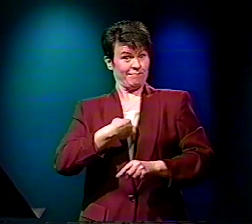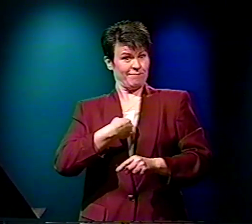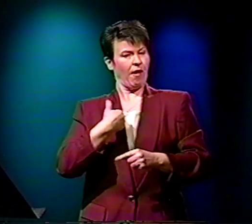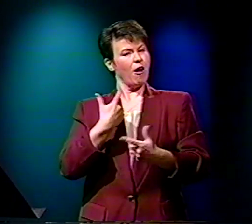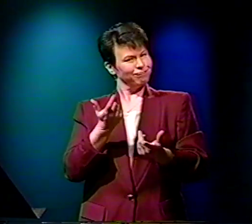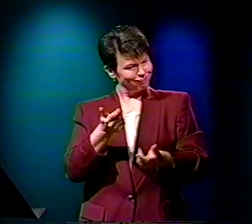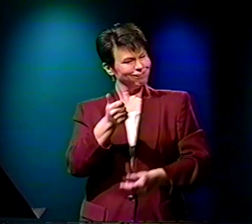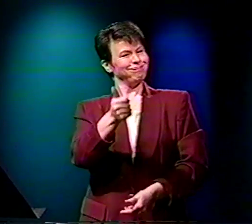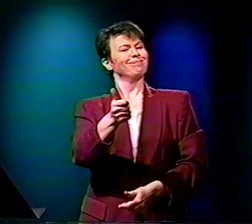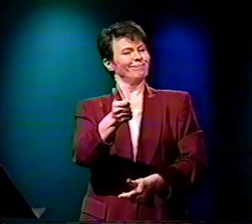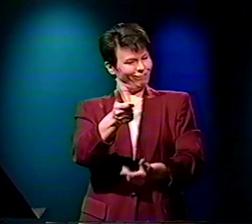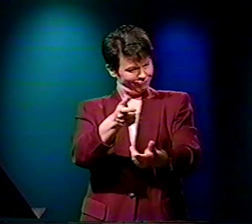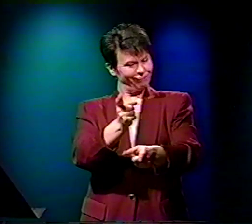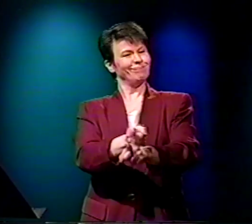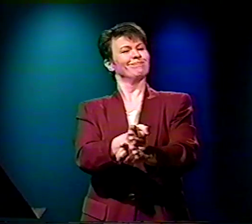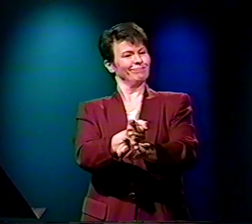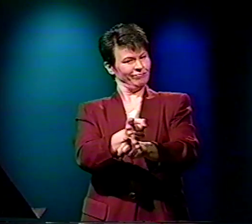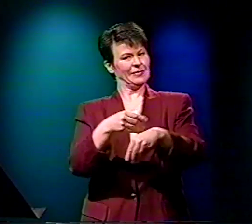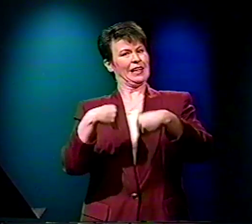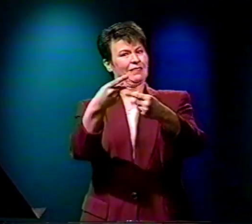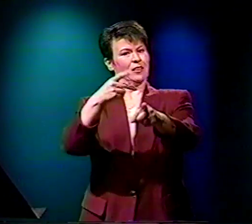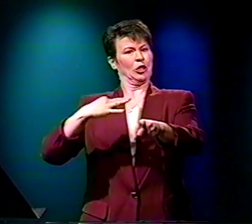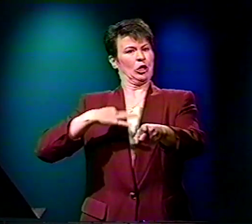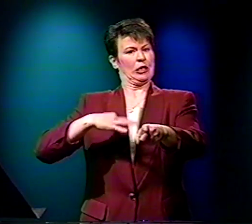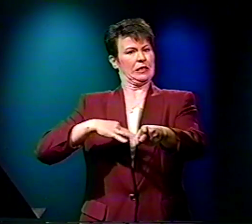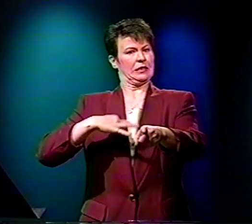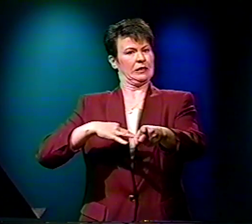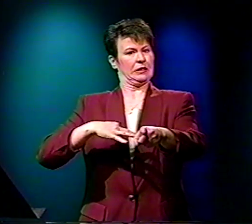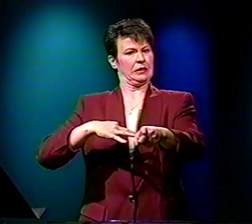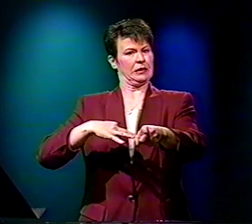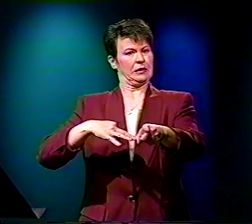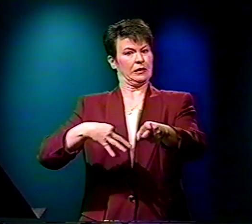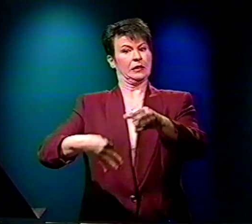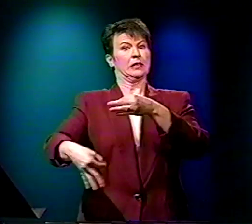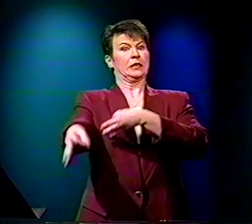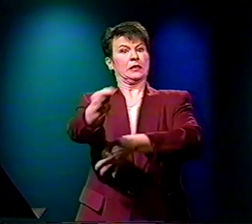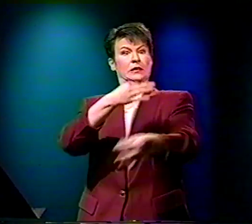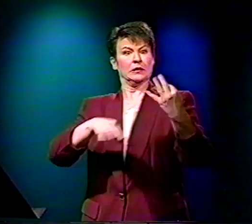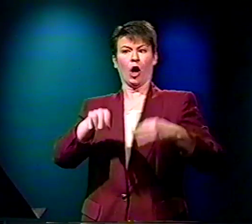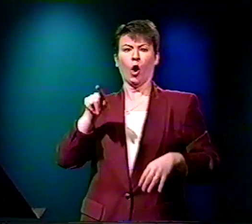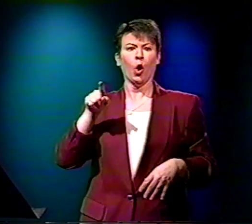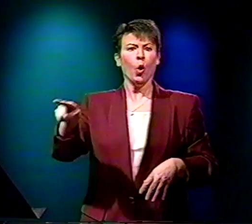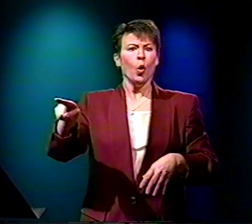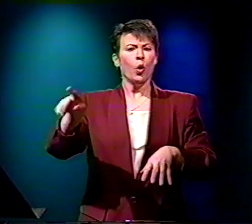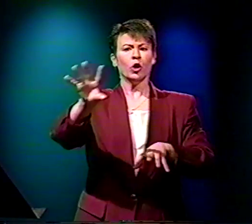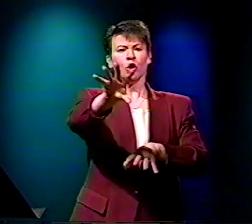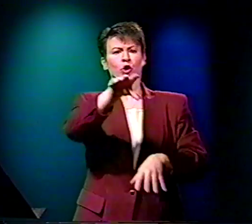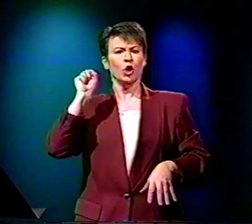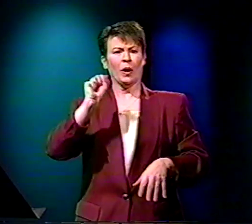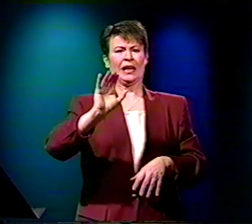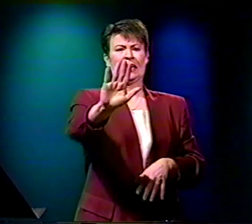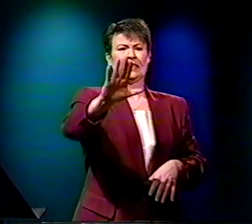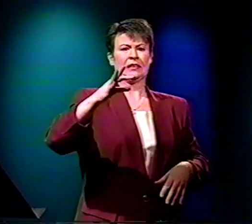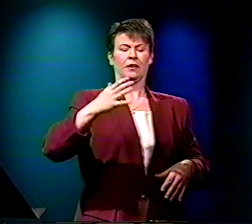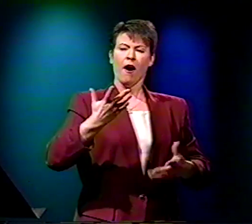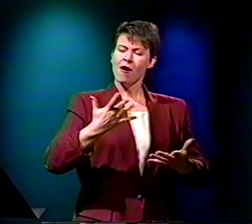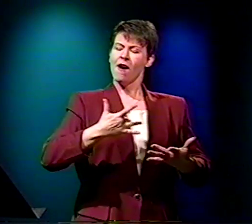I wanted to see if I had been clear, and the individual wanted to see if they understood, and I wanted to give full credit to that hearing person. And so what